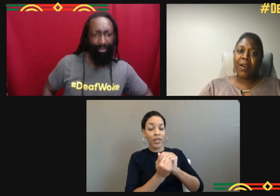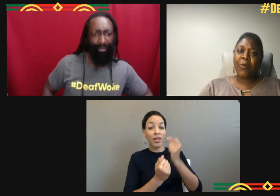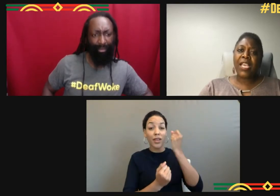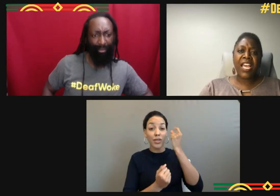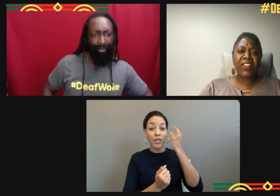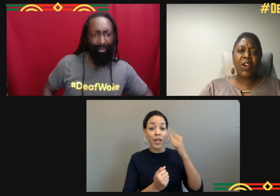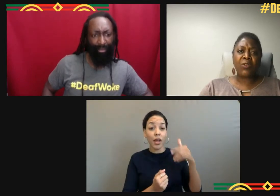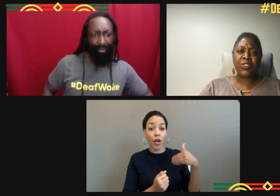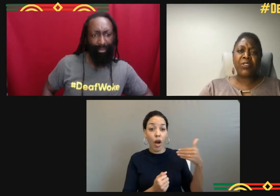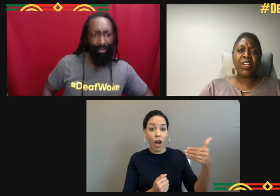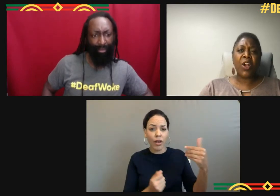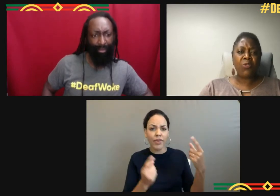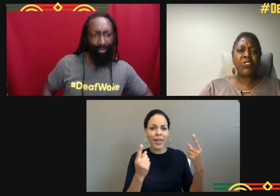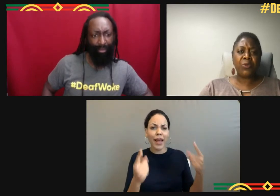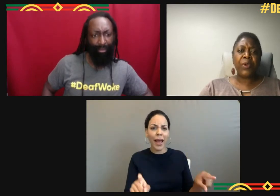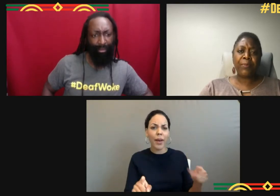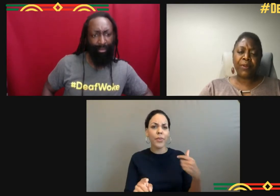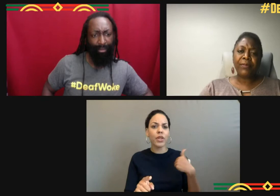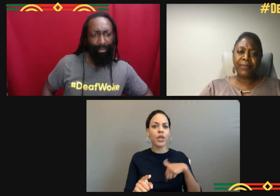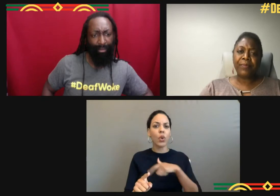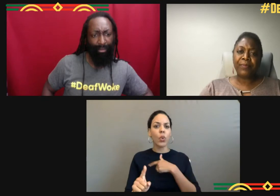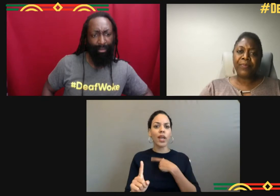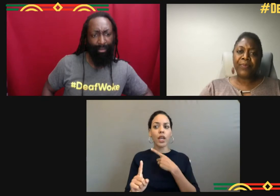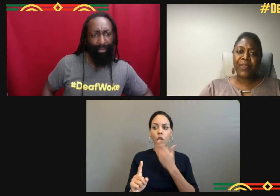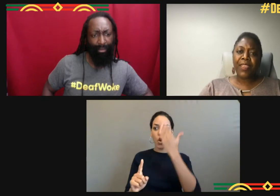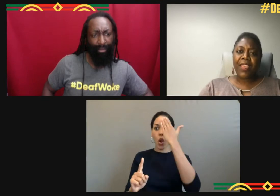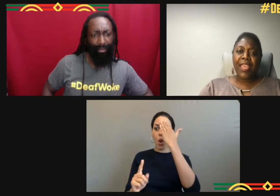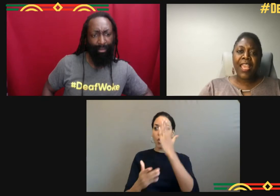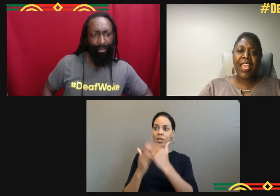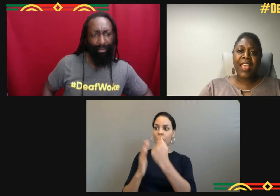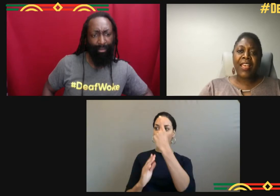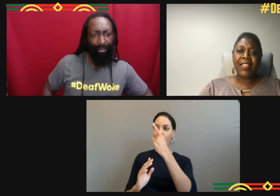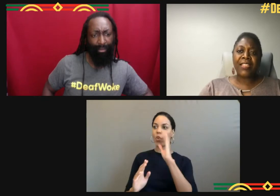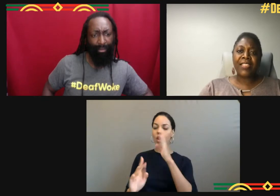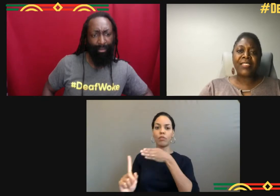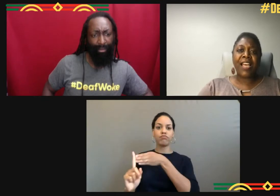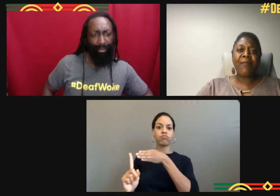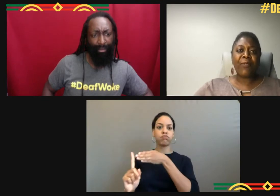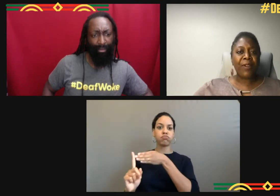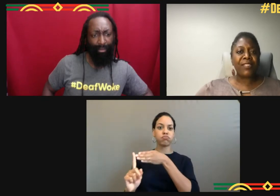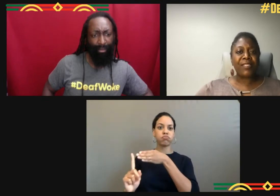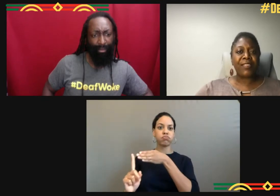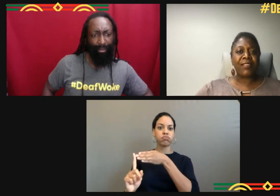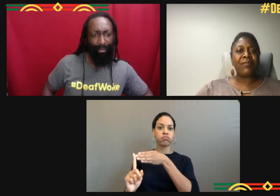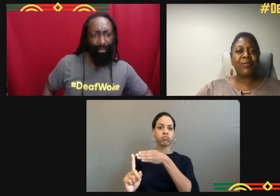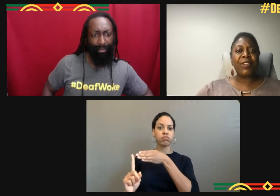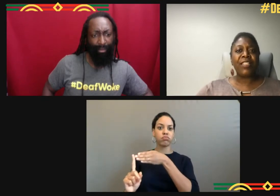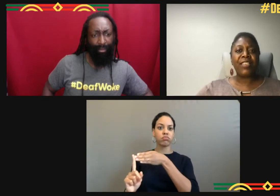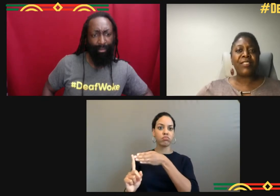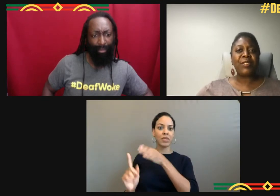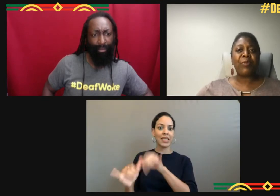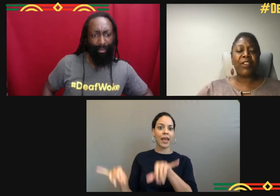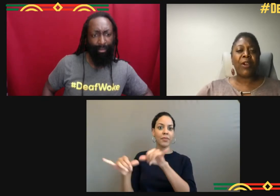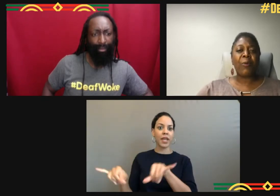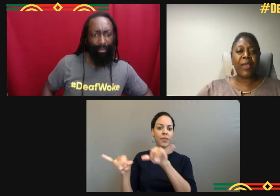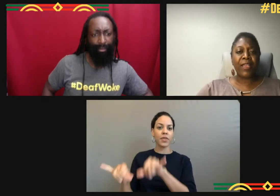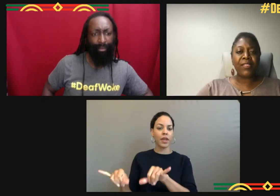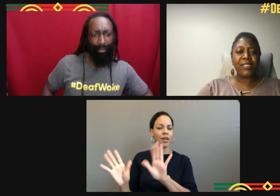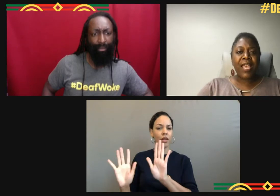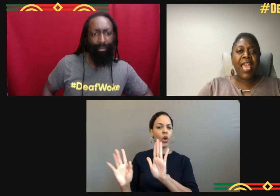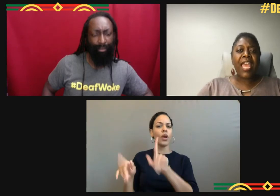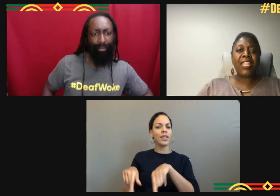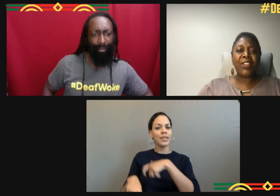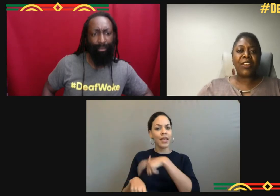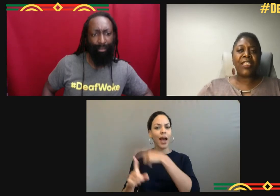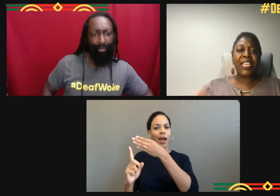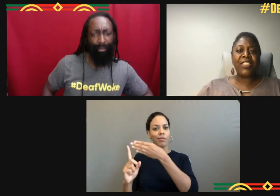times we kind of go to the go-to people, and it's time for us to really spread our